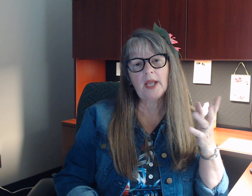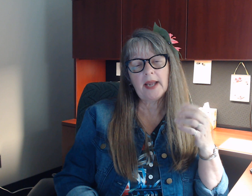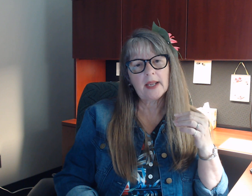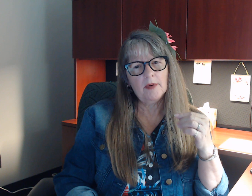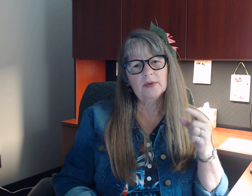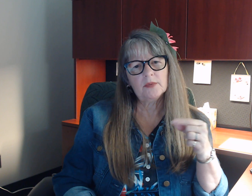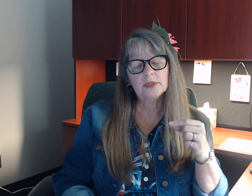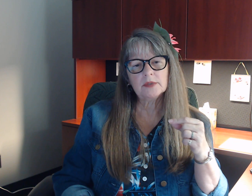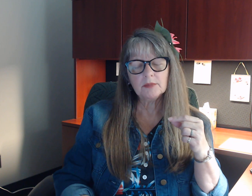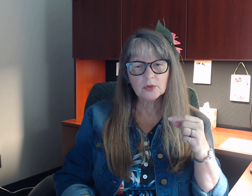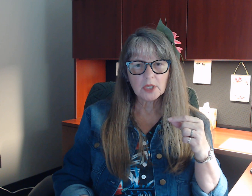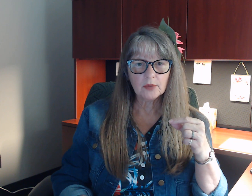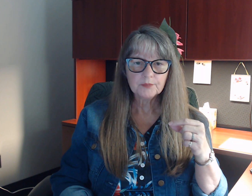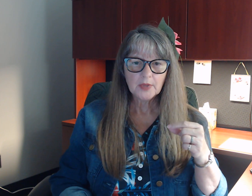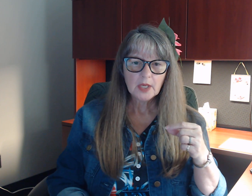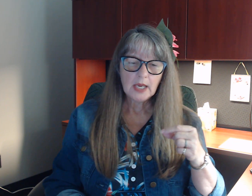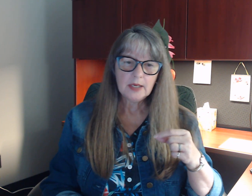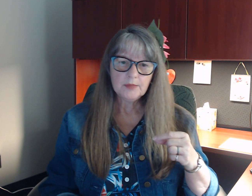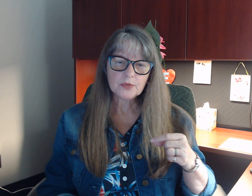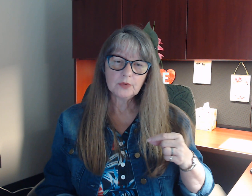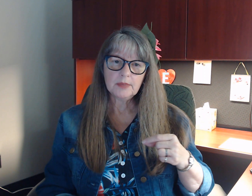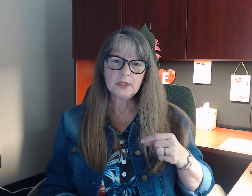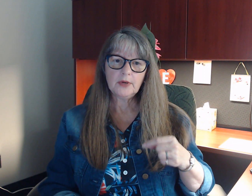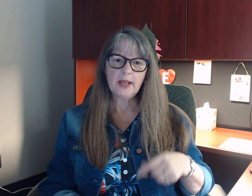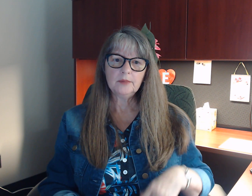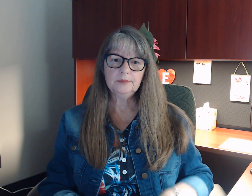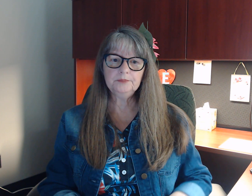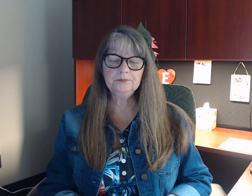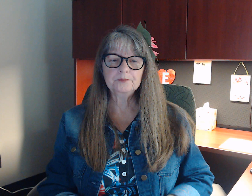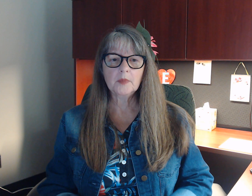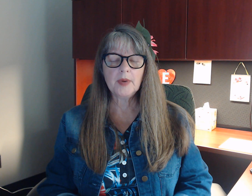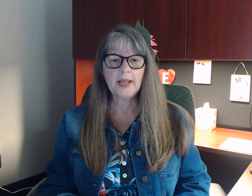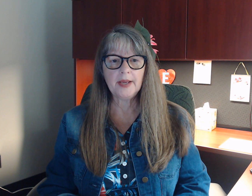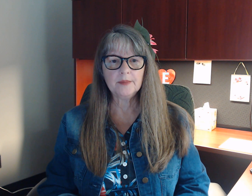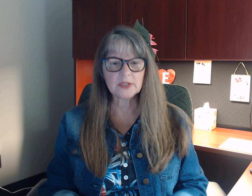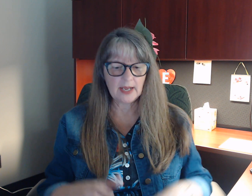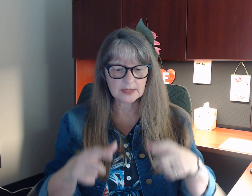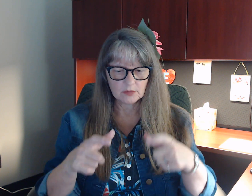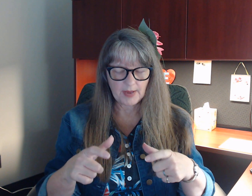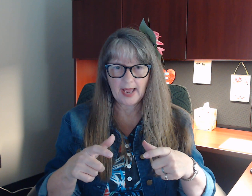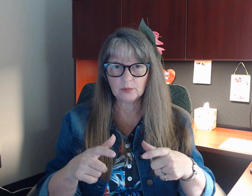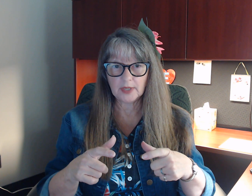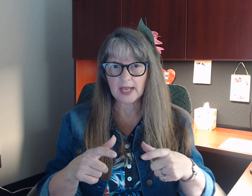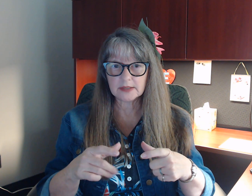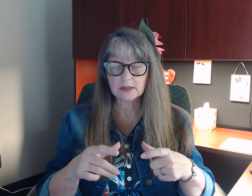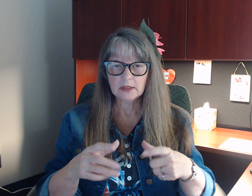I can't remember. That was some years ago. So they're a little bit different now. But because it has a little pad where it has,